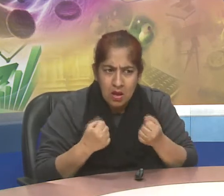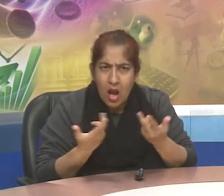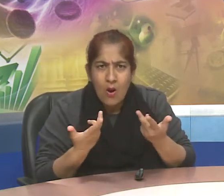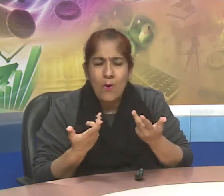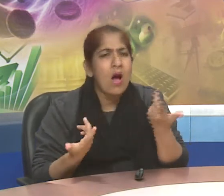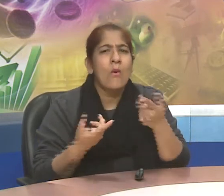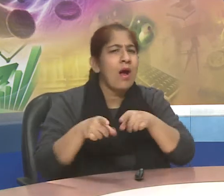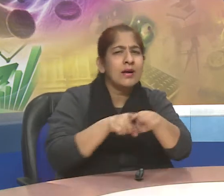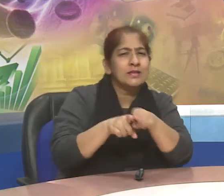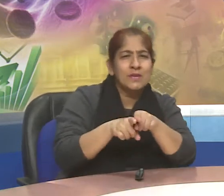non-economic activities?